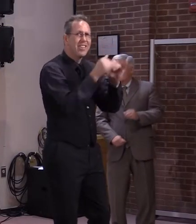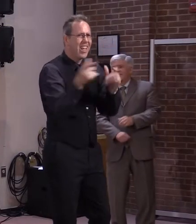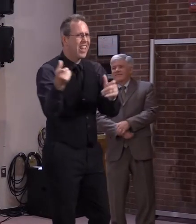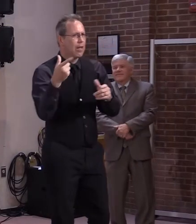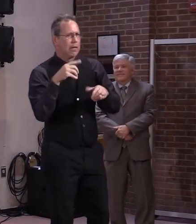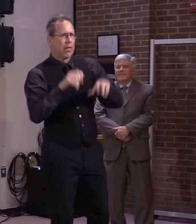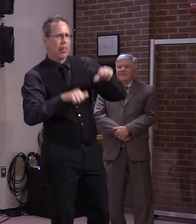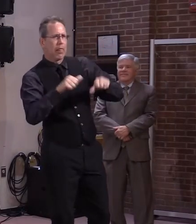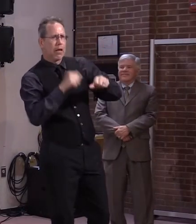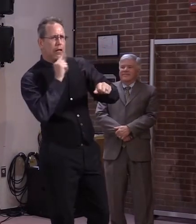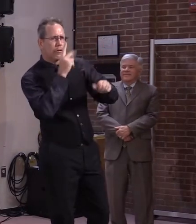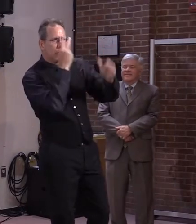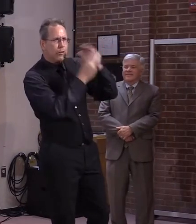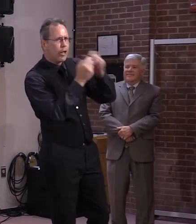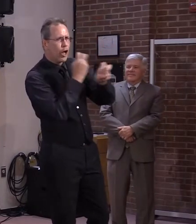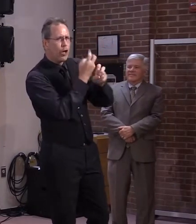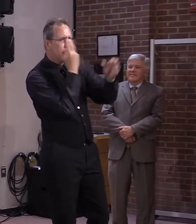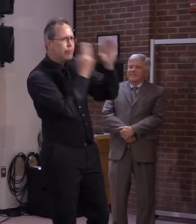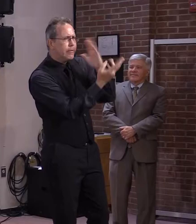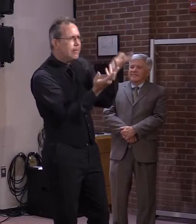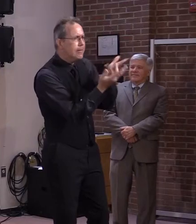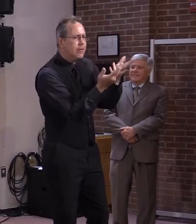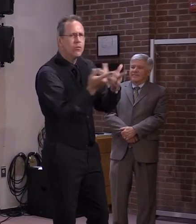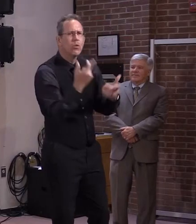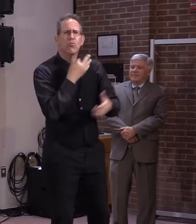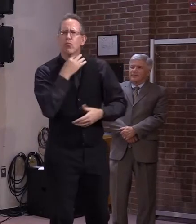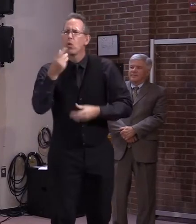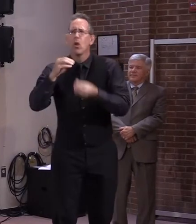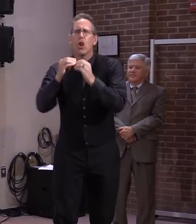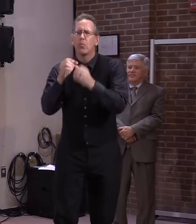I'll let Commissioner Pichek try and answer that.